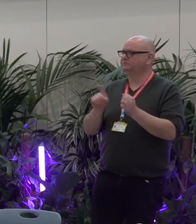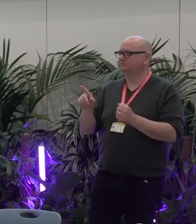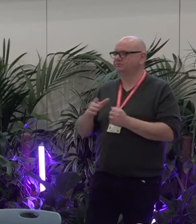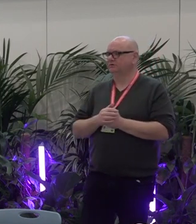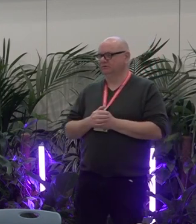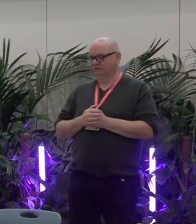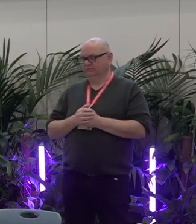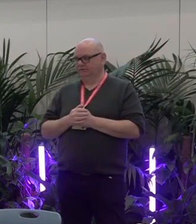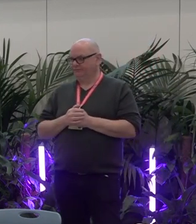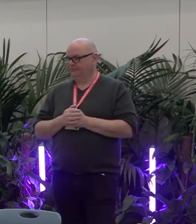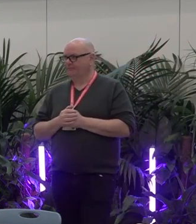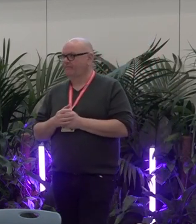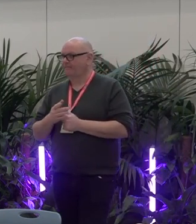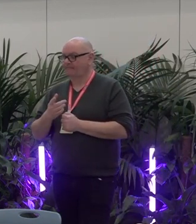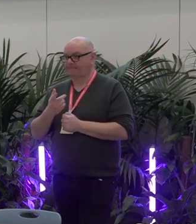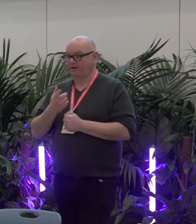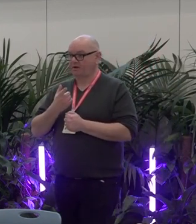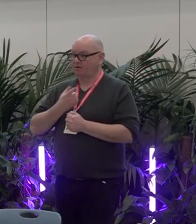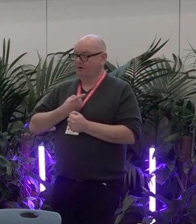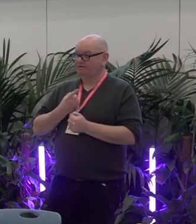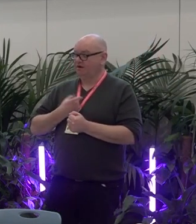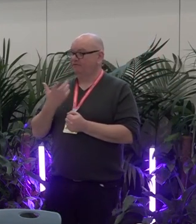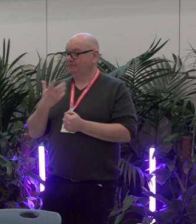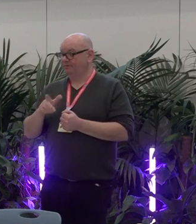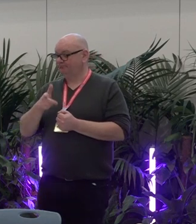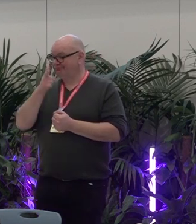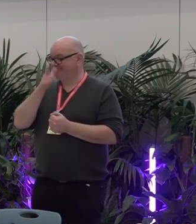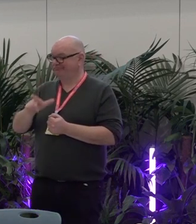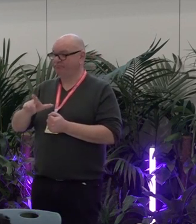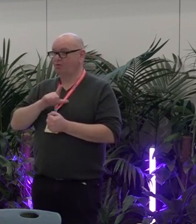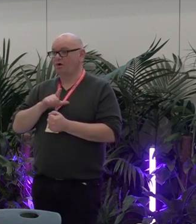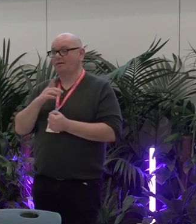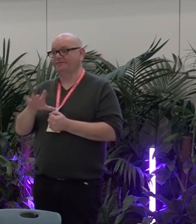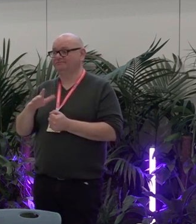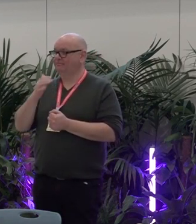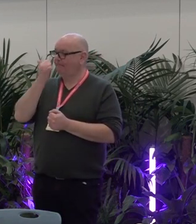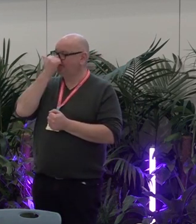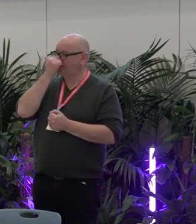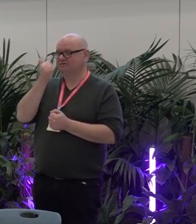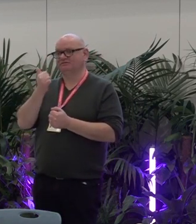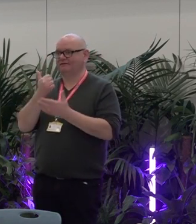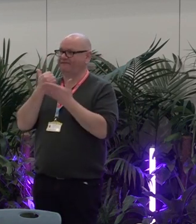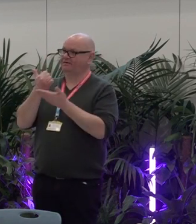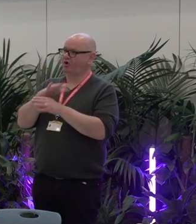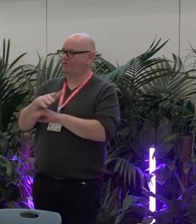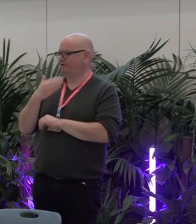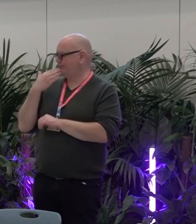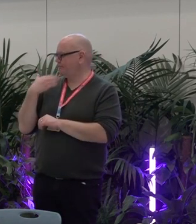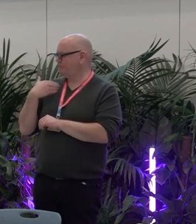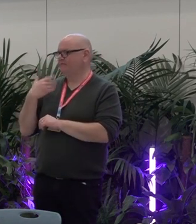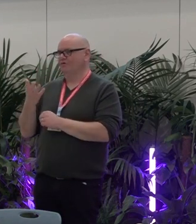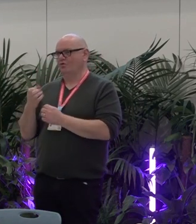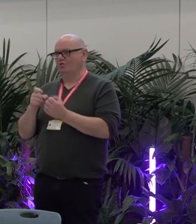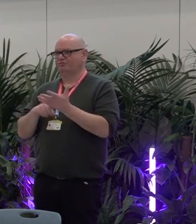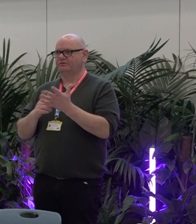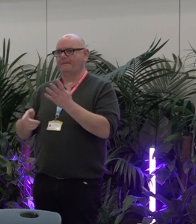I've had the pleasure of being the business advisor on the latter phases of Bristol and Bath Creative R&D. And I've been given